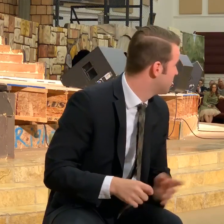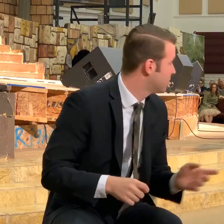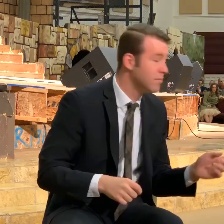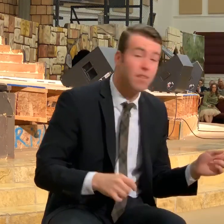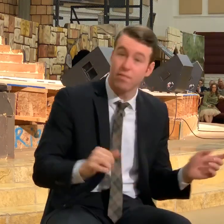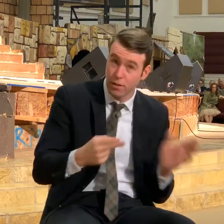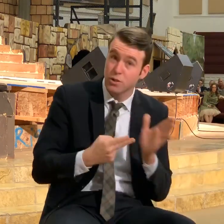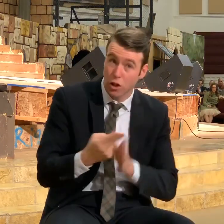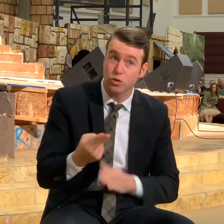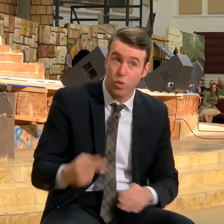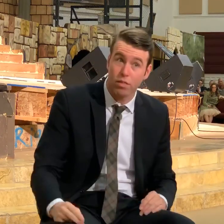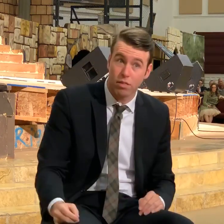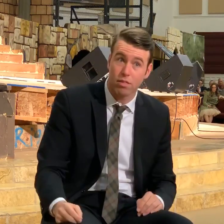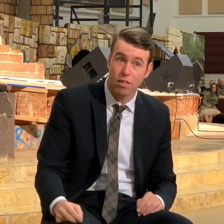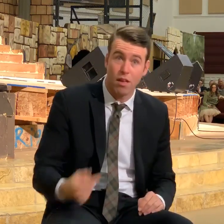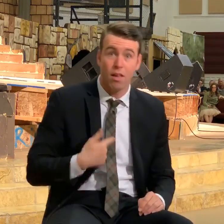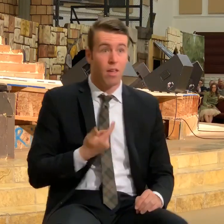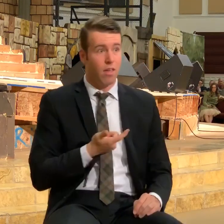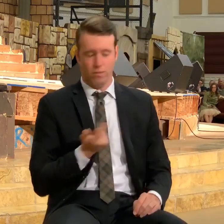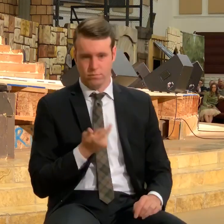It was the truth.